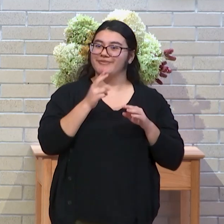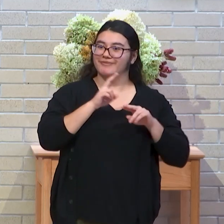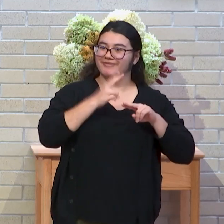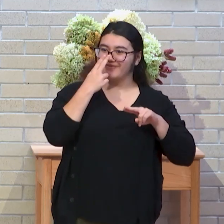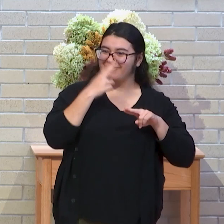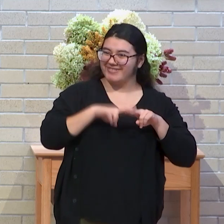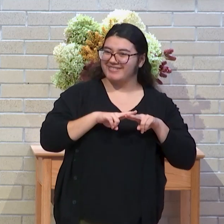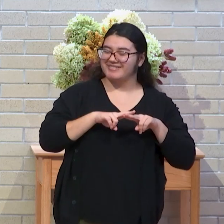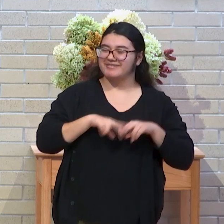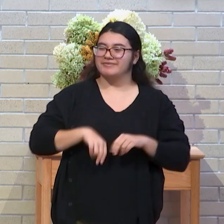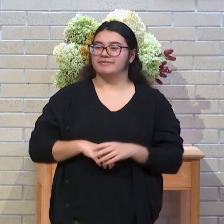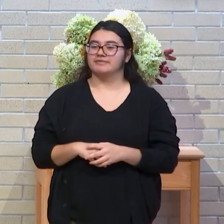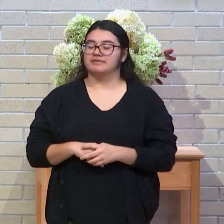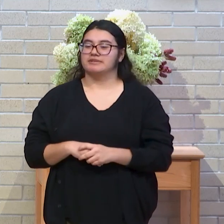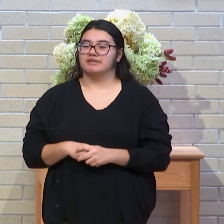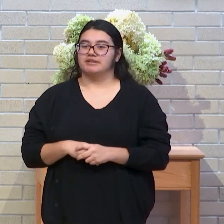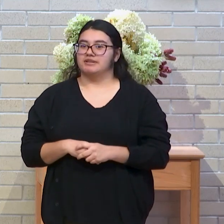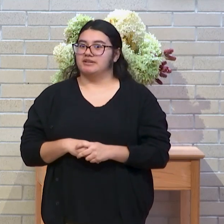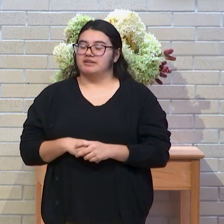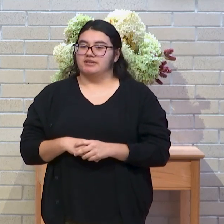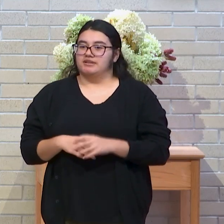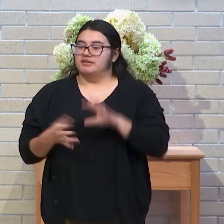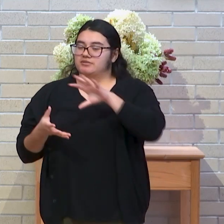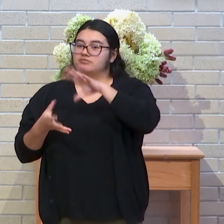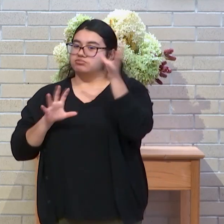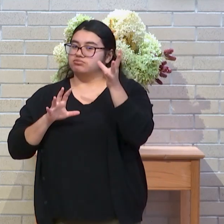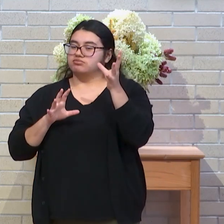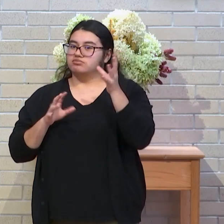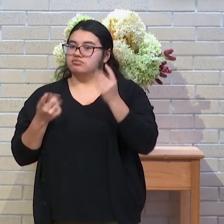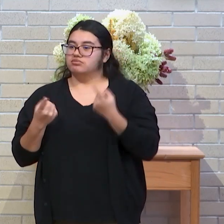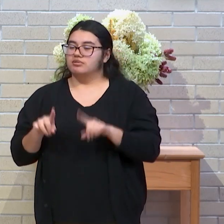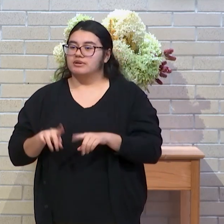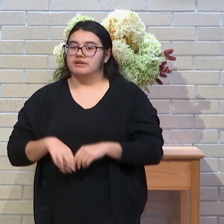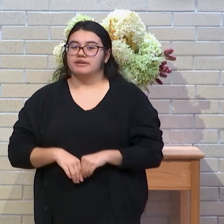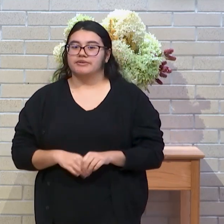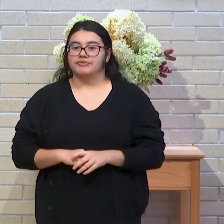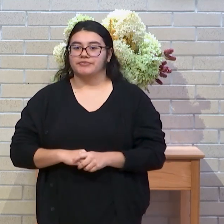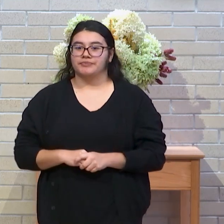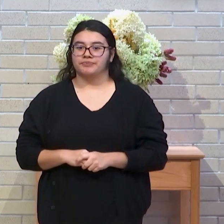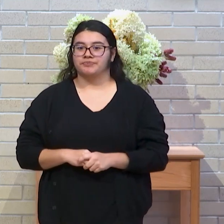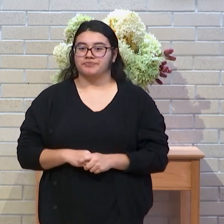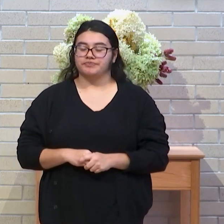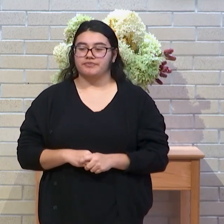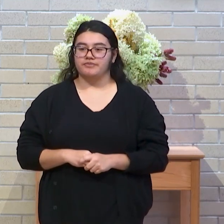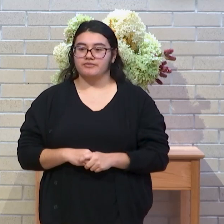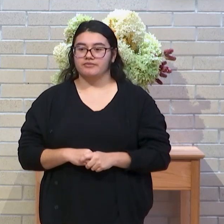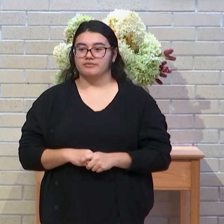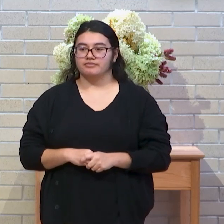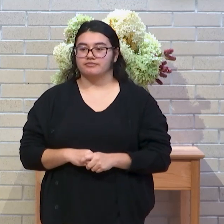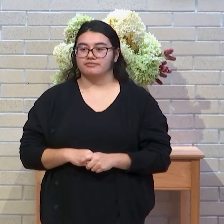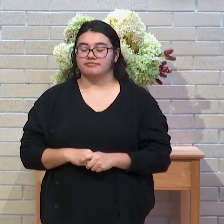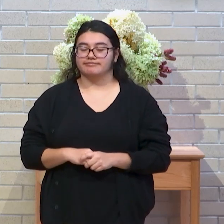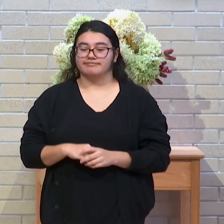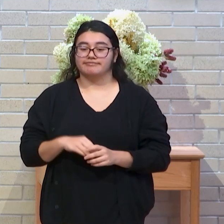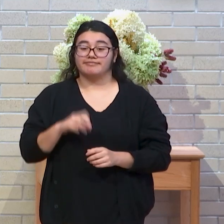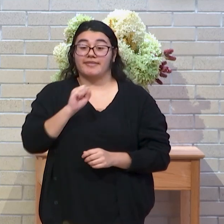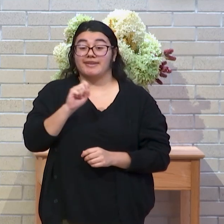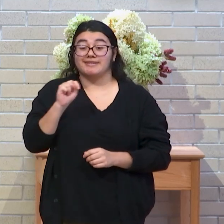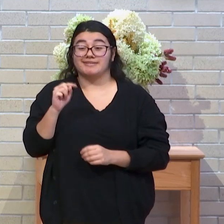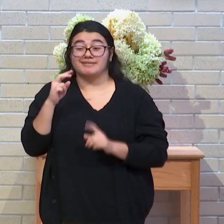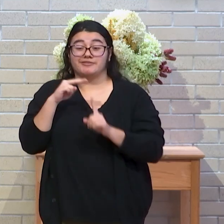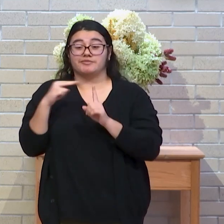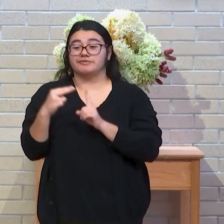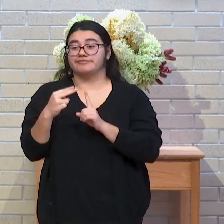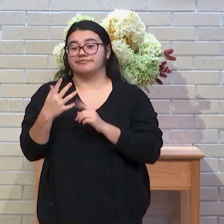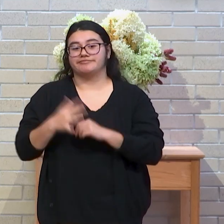this experience would have made me very frustrated. But because we were on SST and we were in the SST mindset, I just kind of rolled with it. The longer you're on